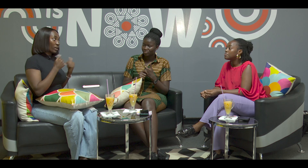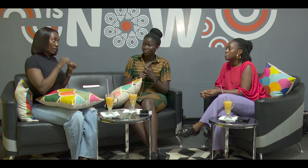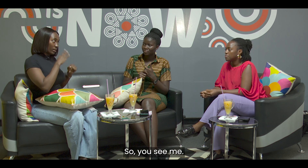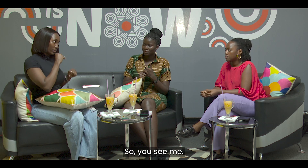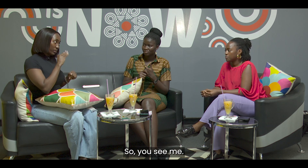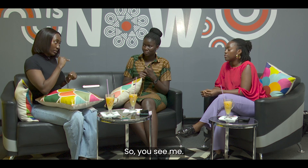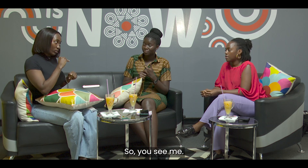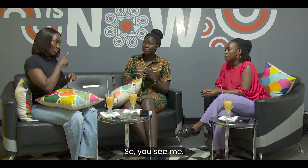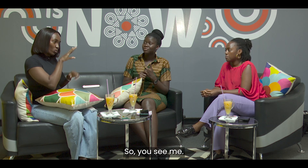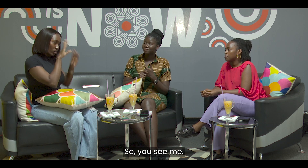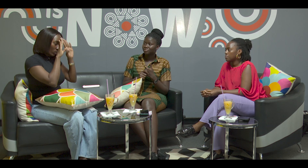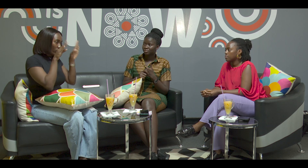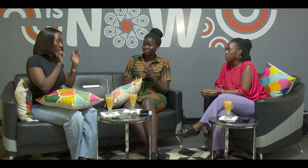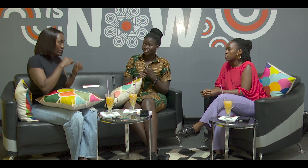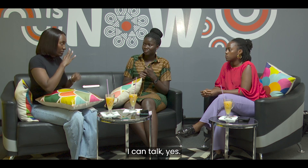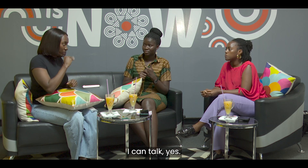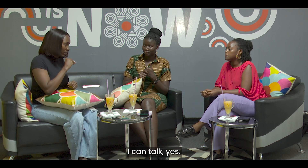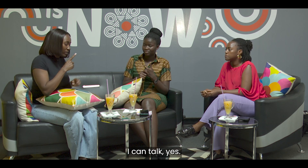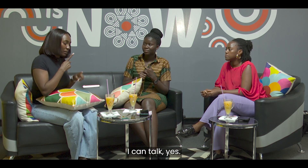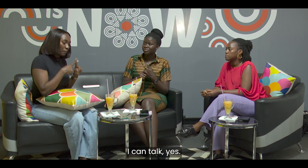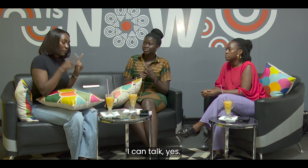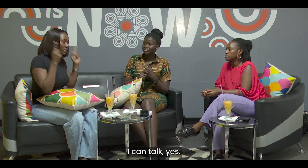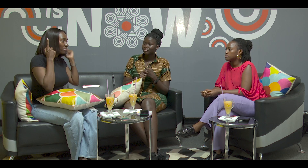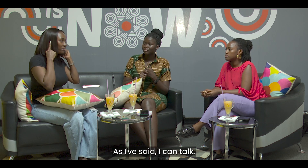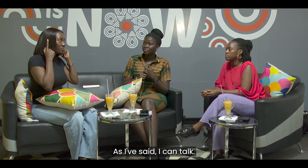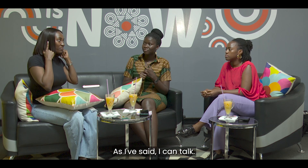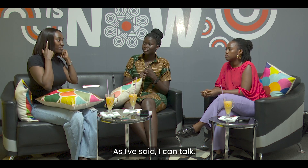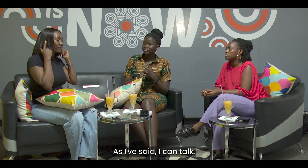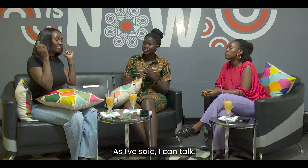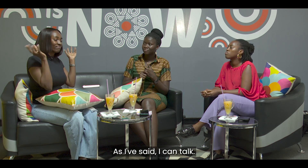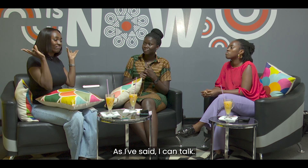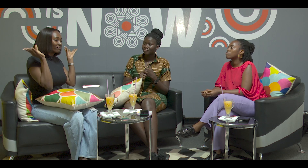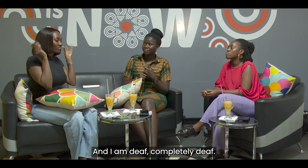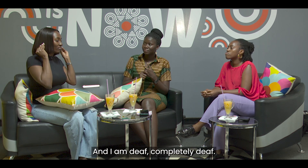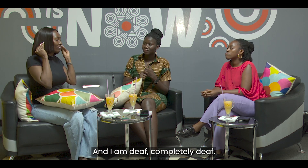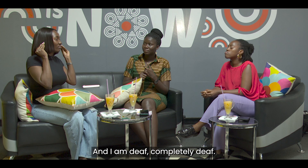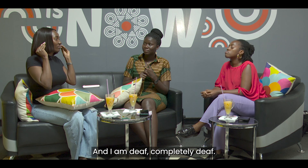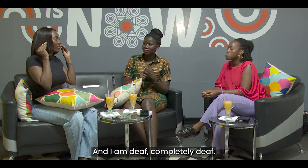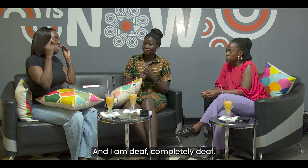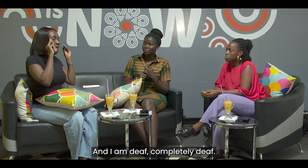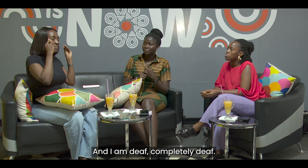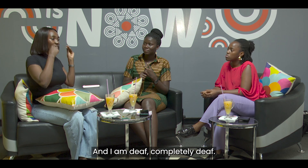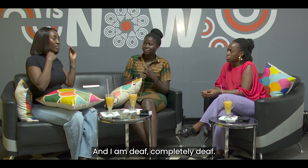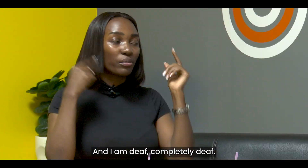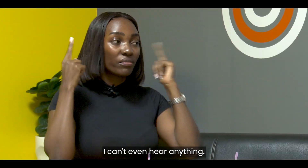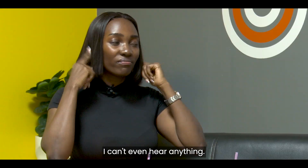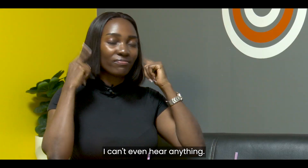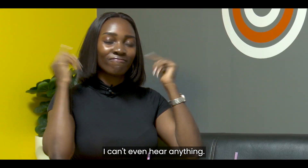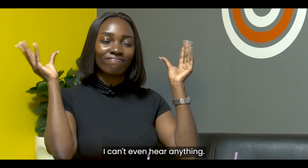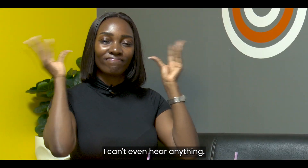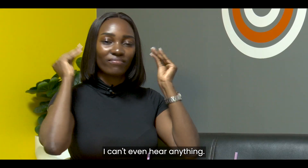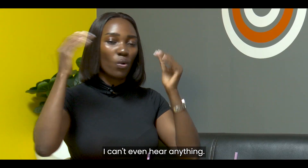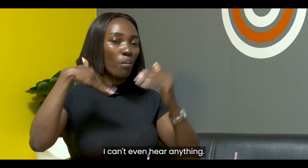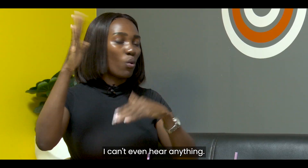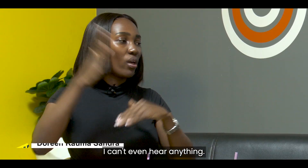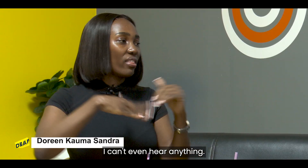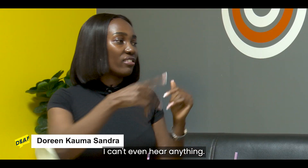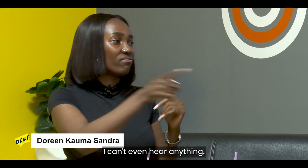So you see me. I can talk, yes. As I've said, I can talk. And I am deaf, completely deaf. I can't even hear anything.